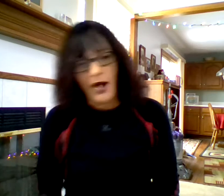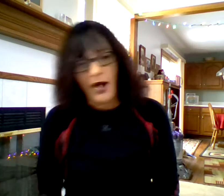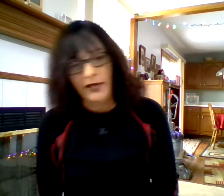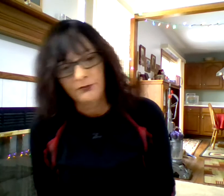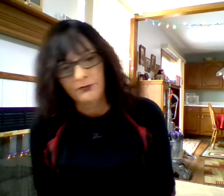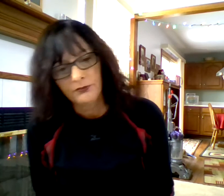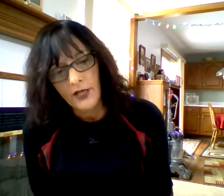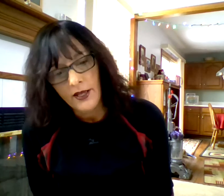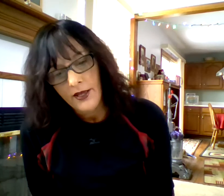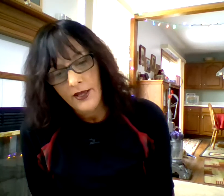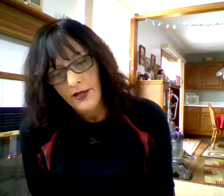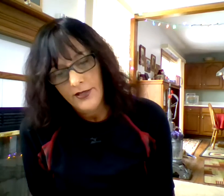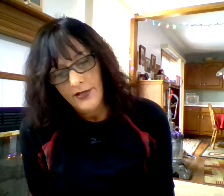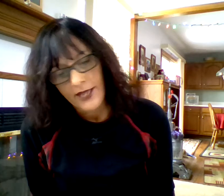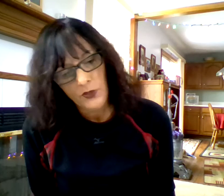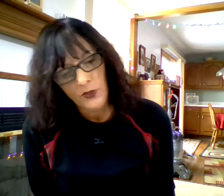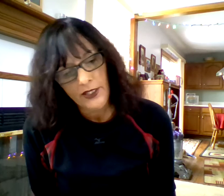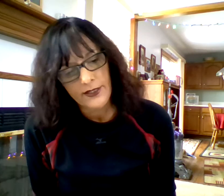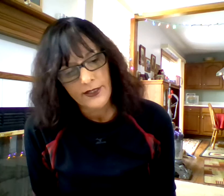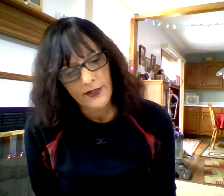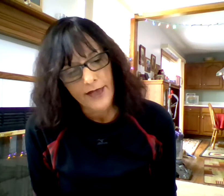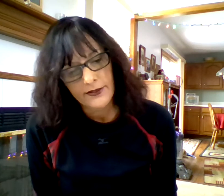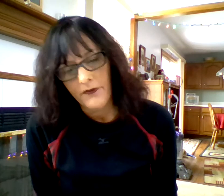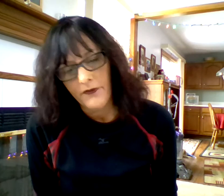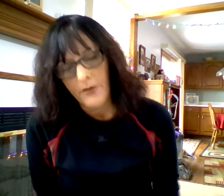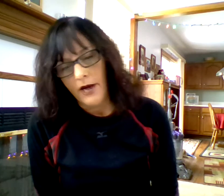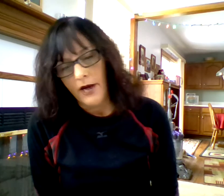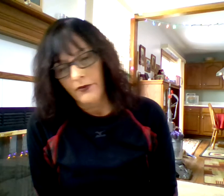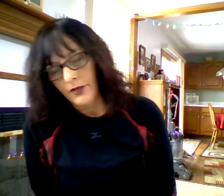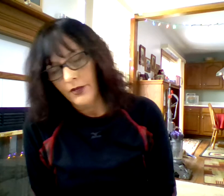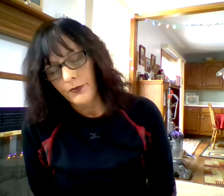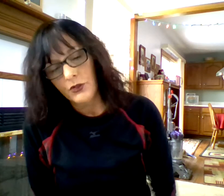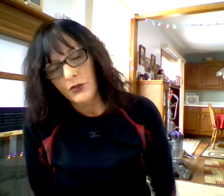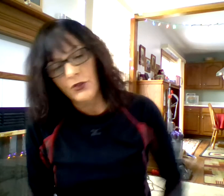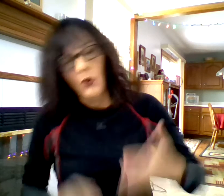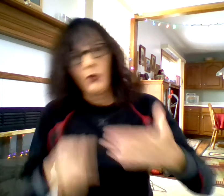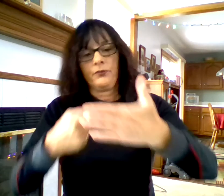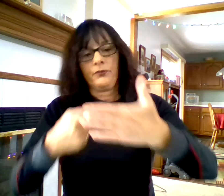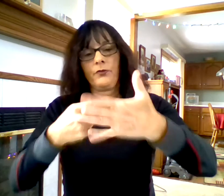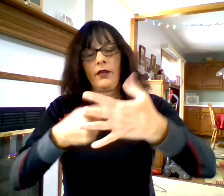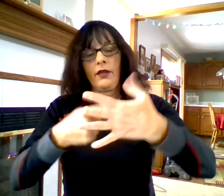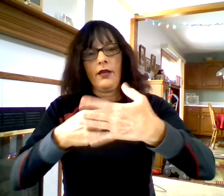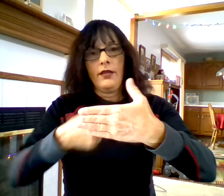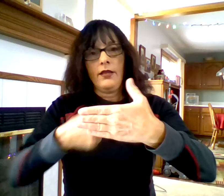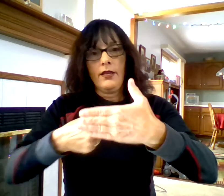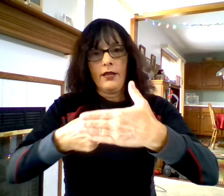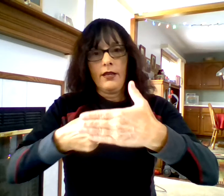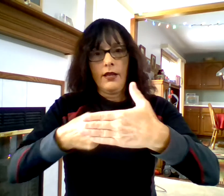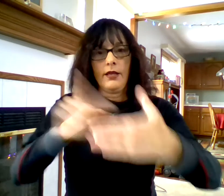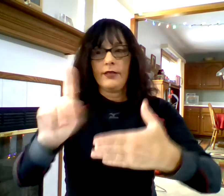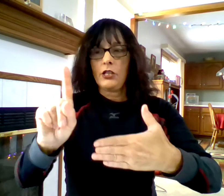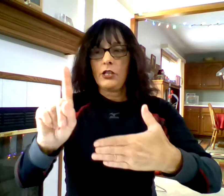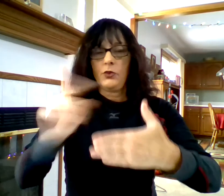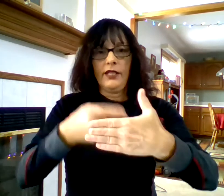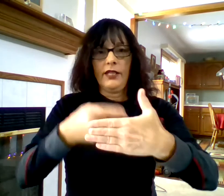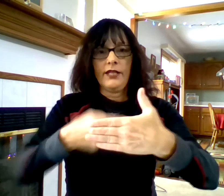while. Next week is the last of the month. So it starts with the index